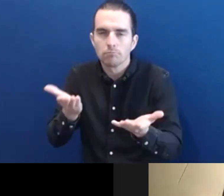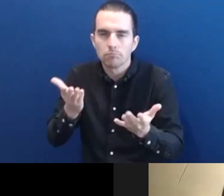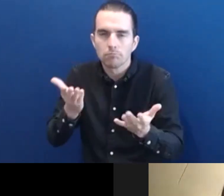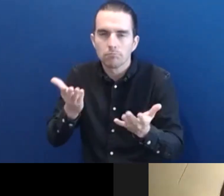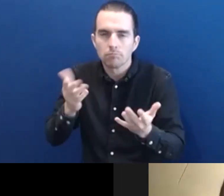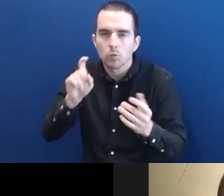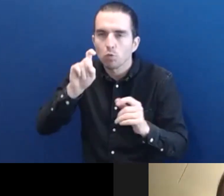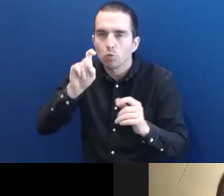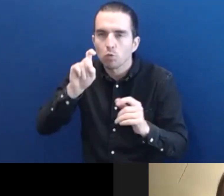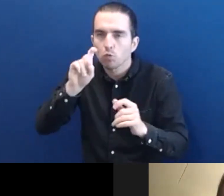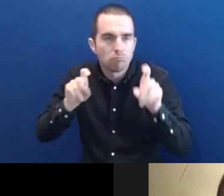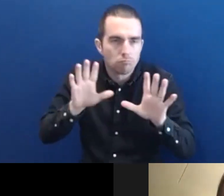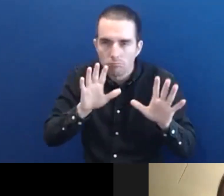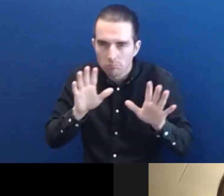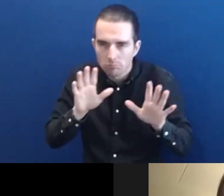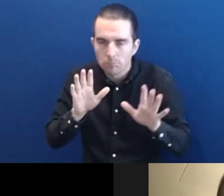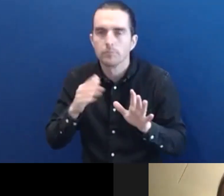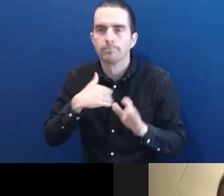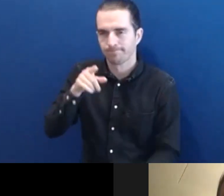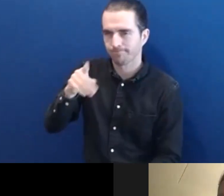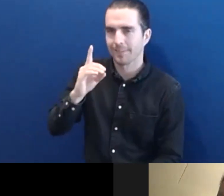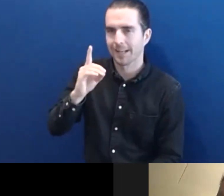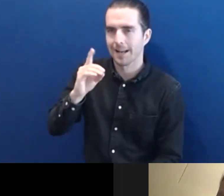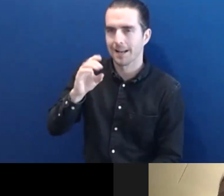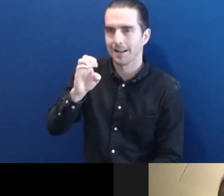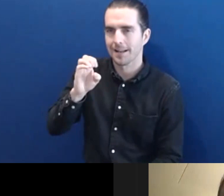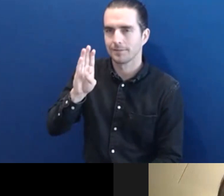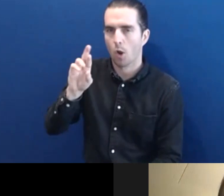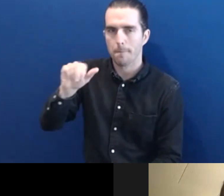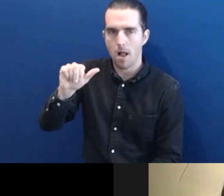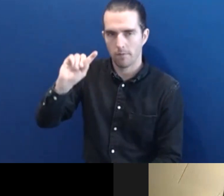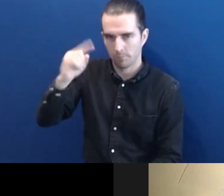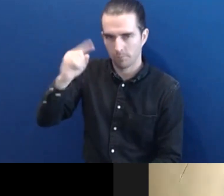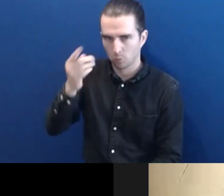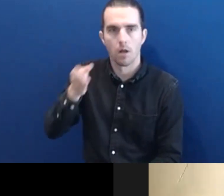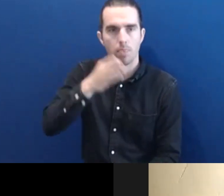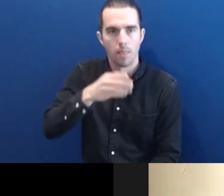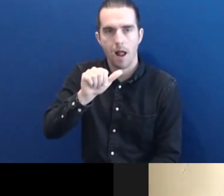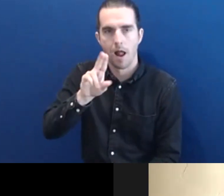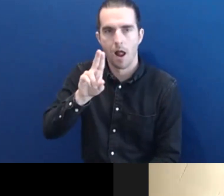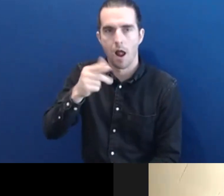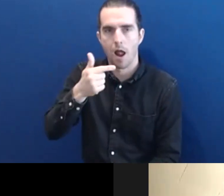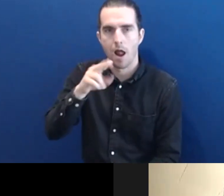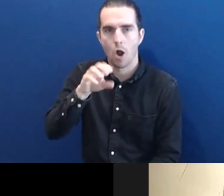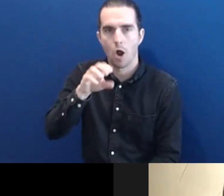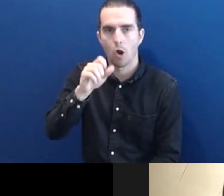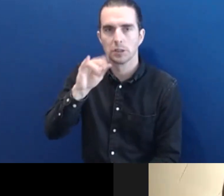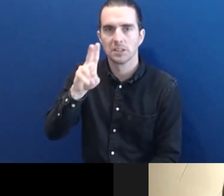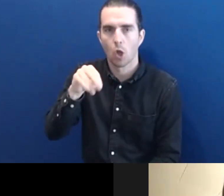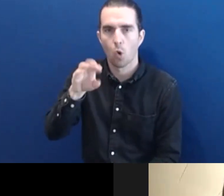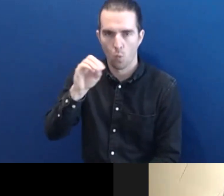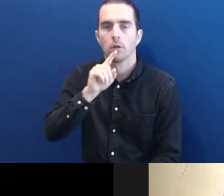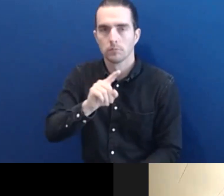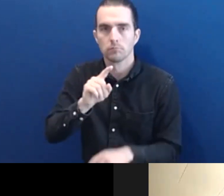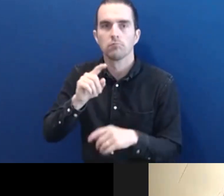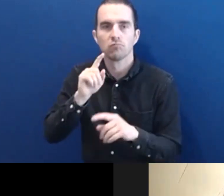on the two presentations we had now from Seta and Pratima. And as I give the word to